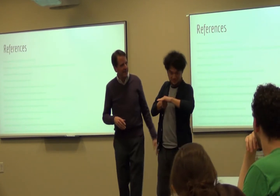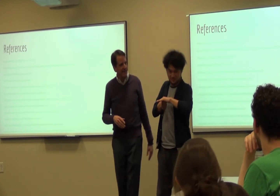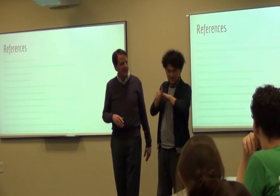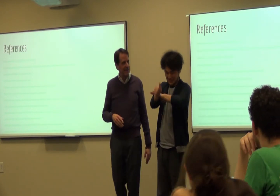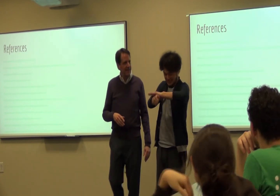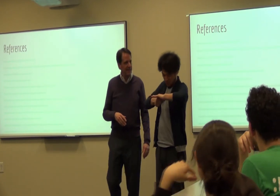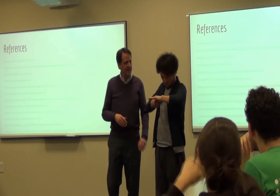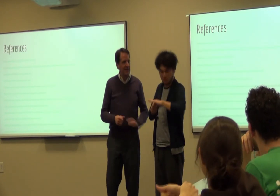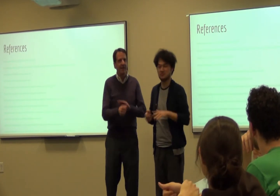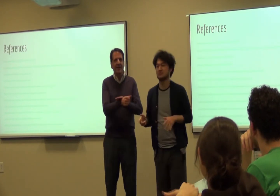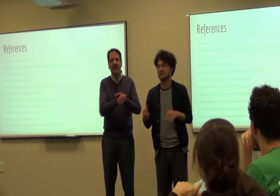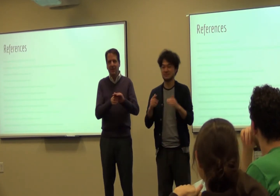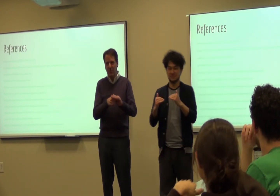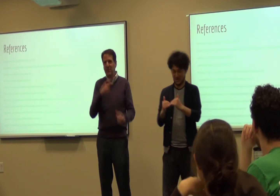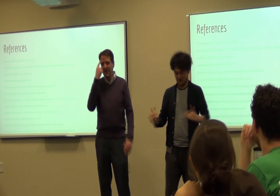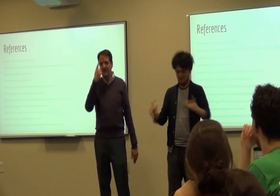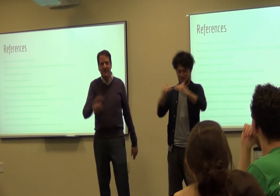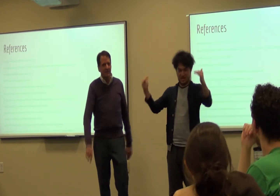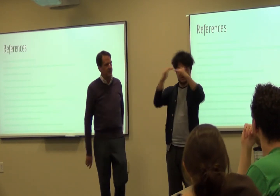So this is the sign for hikomory.